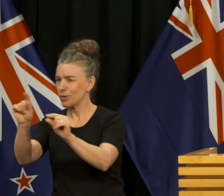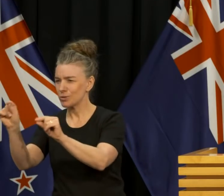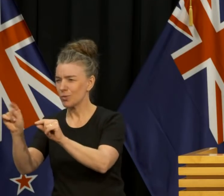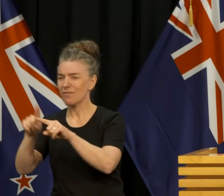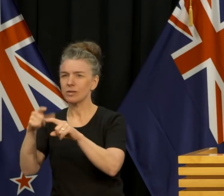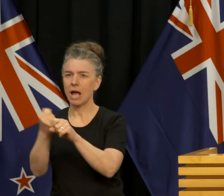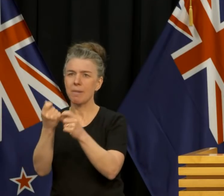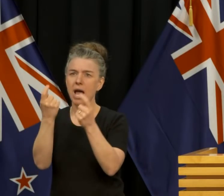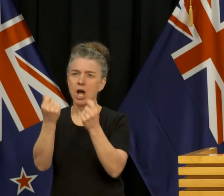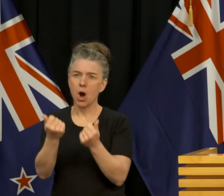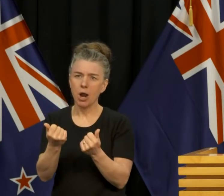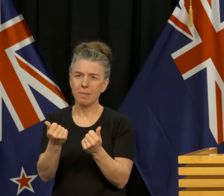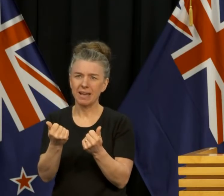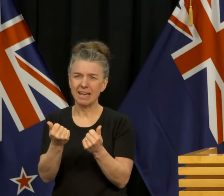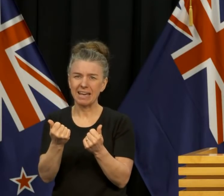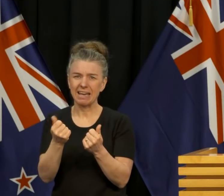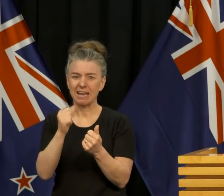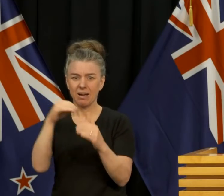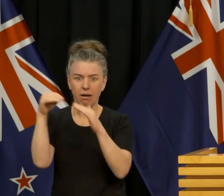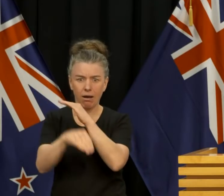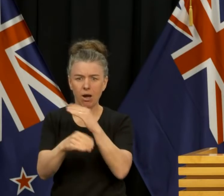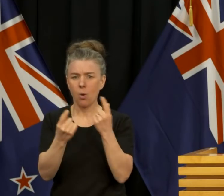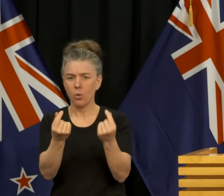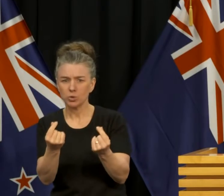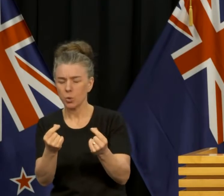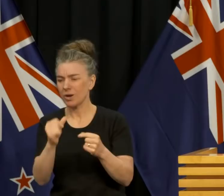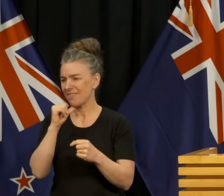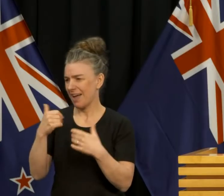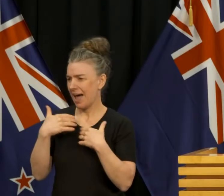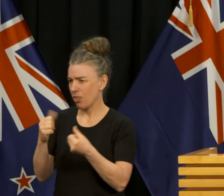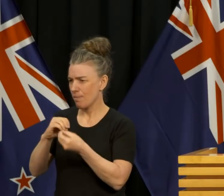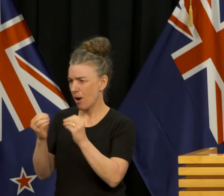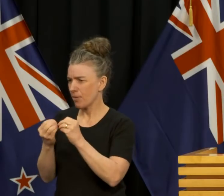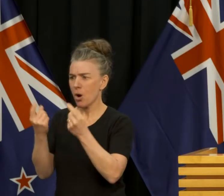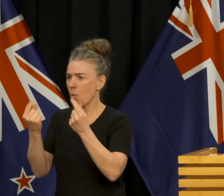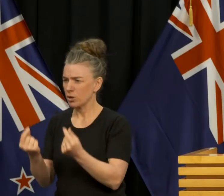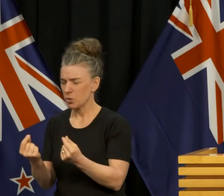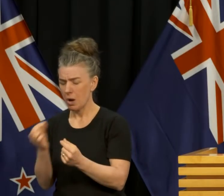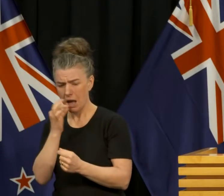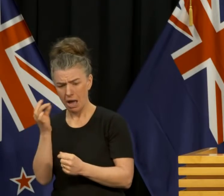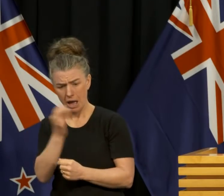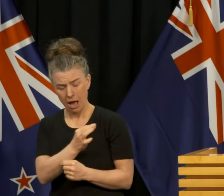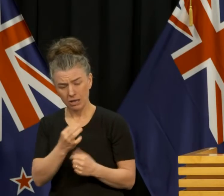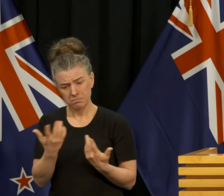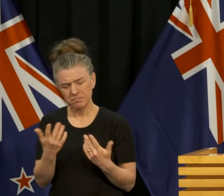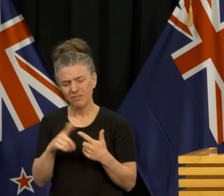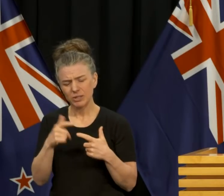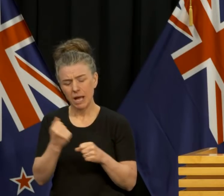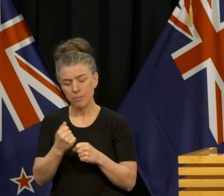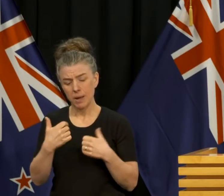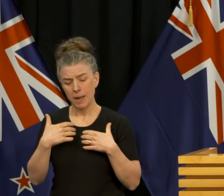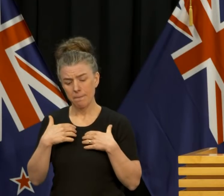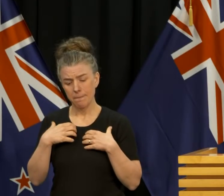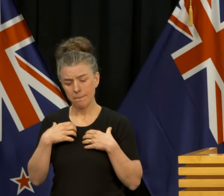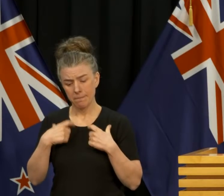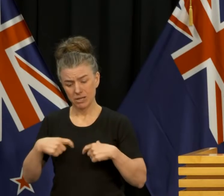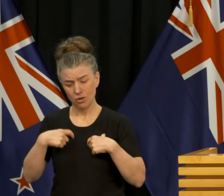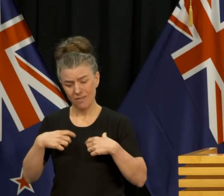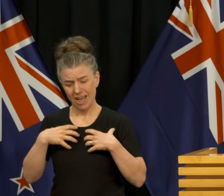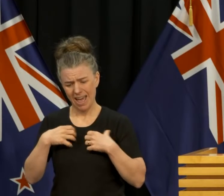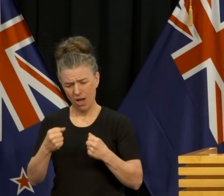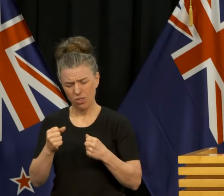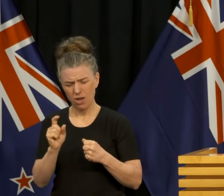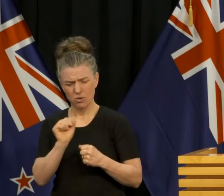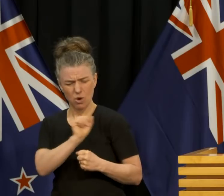happens, this is how the government will respond. If that's what happens, this will happen. Just wondering what the Ministry of Health's scenario planning is in terms